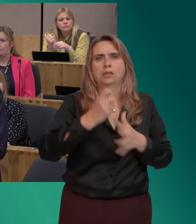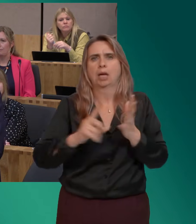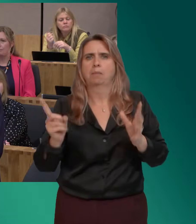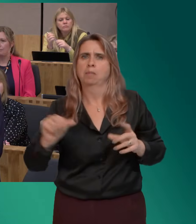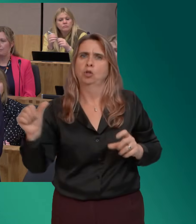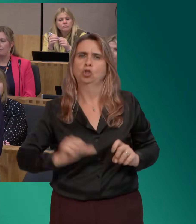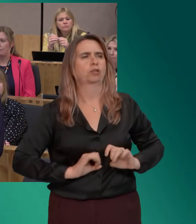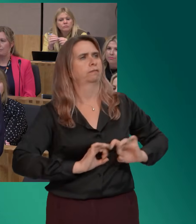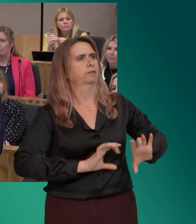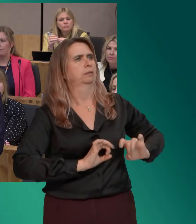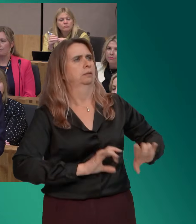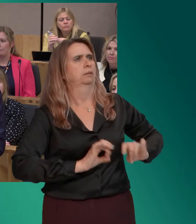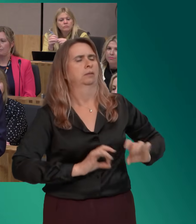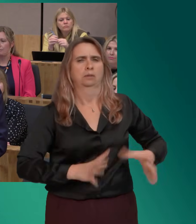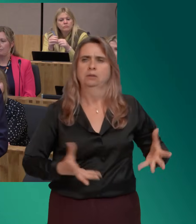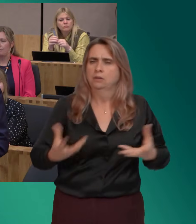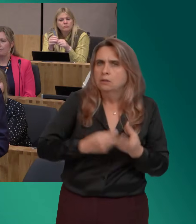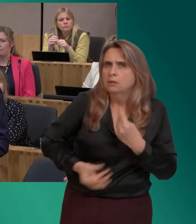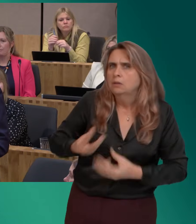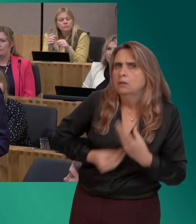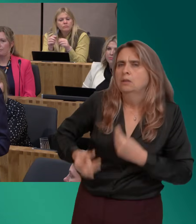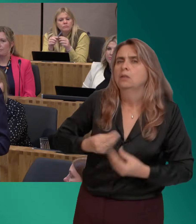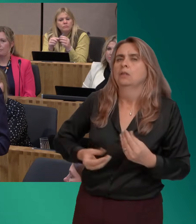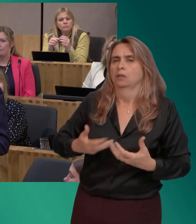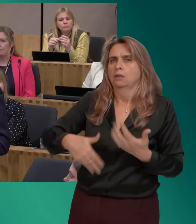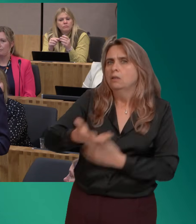course, agree and